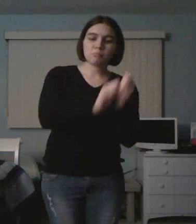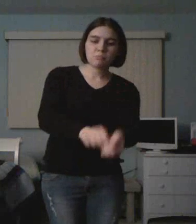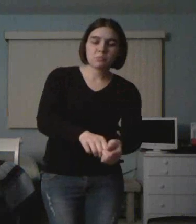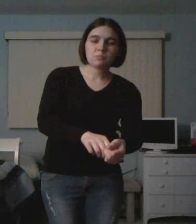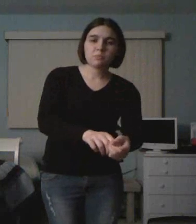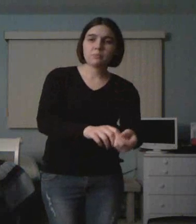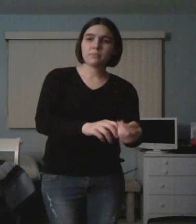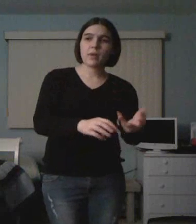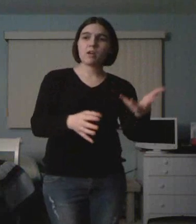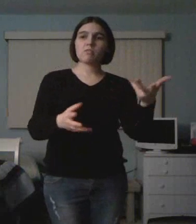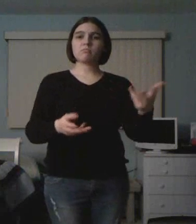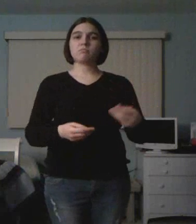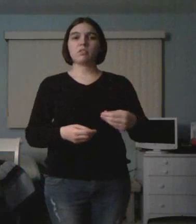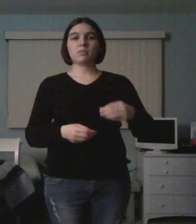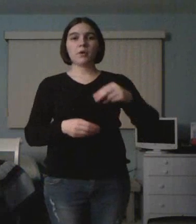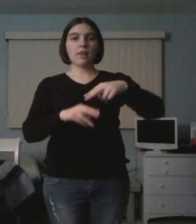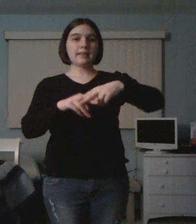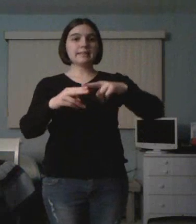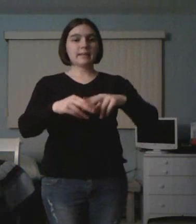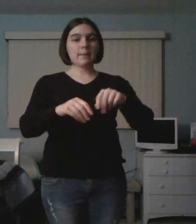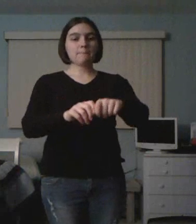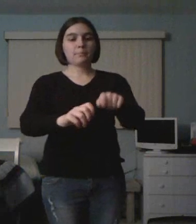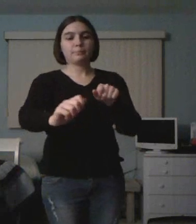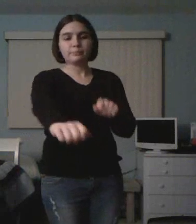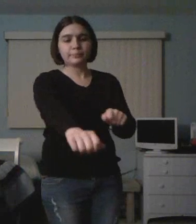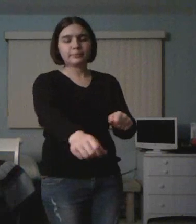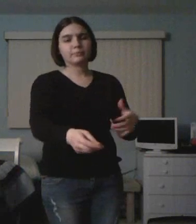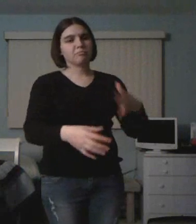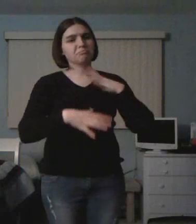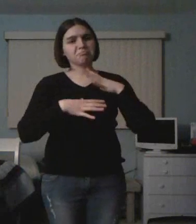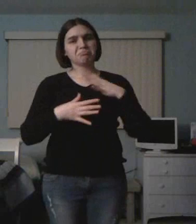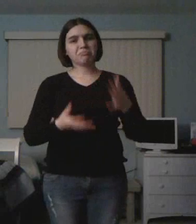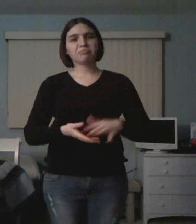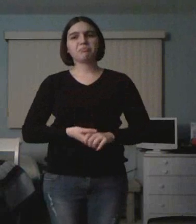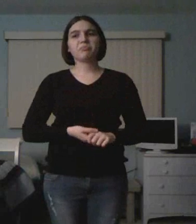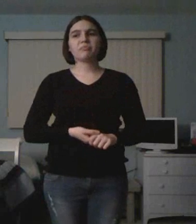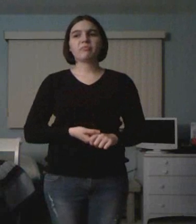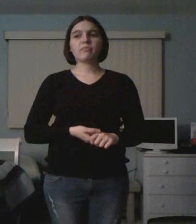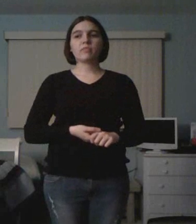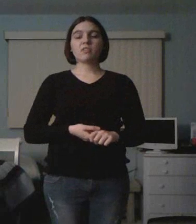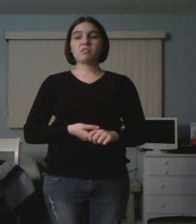and away you go. So those are the types of boats that you have to choose from.